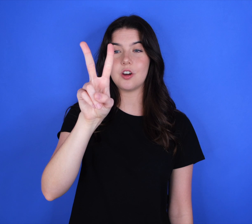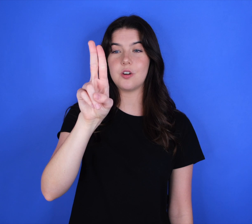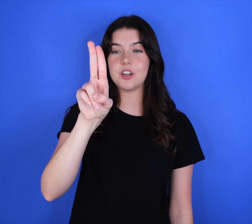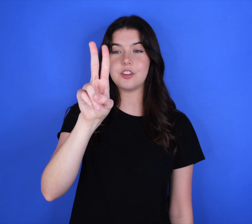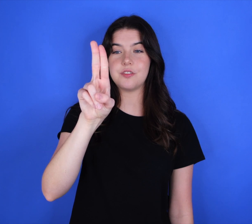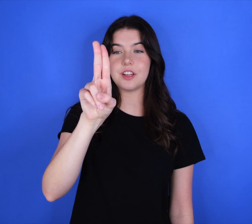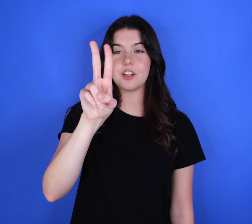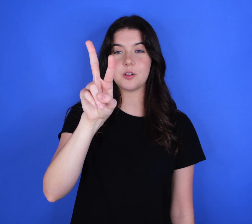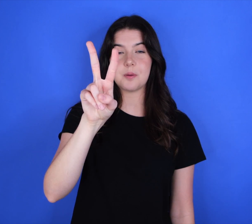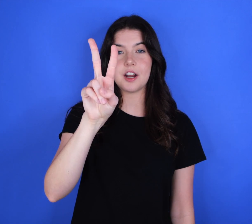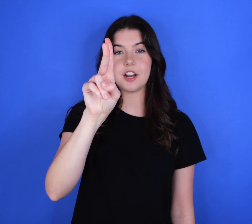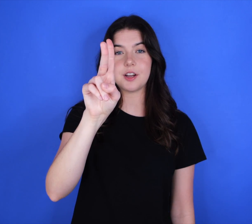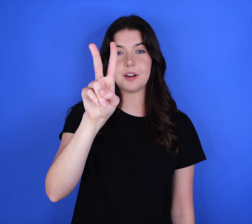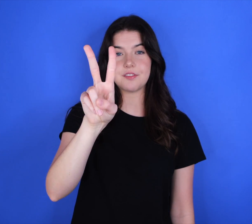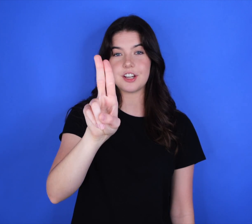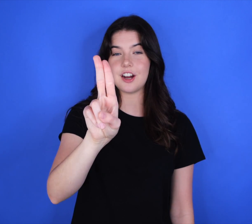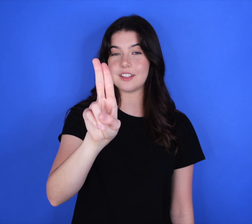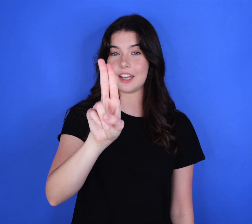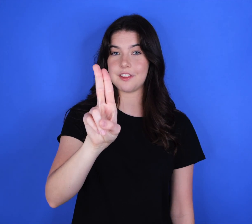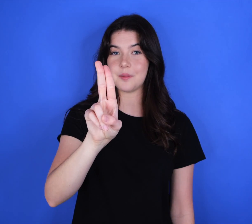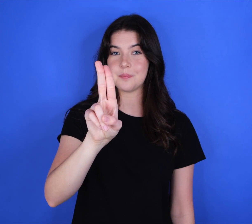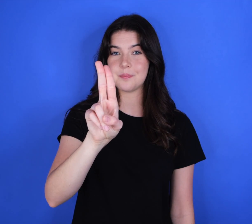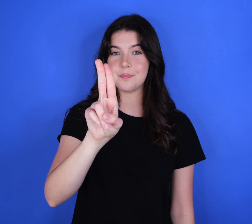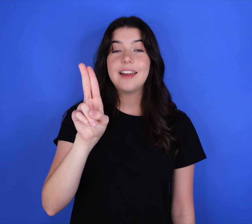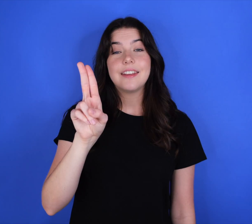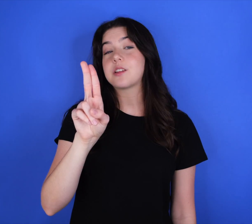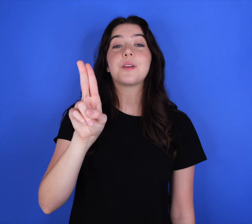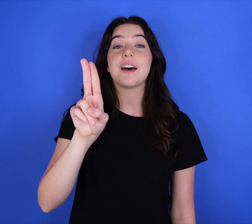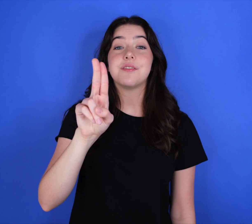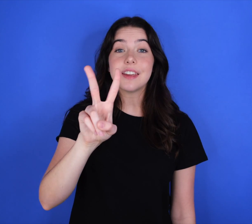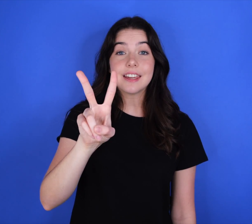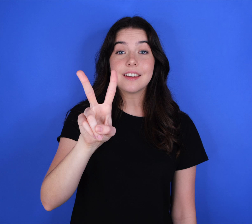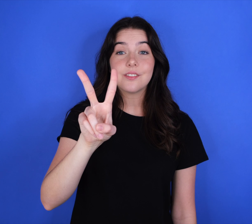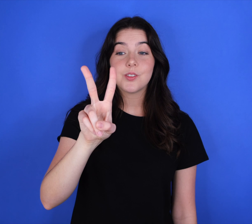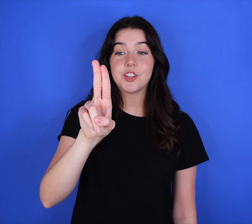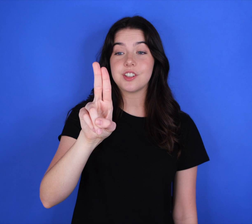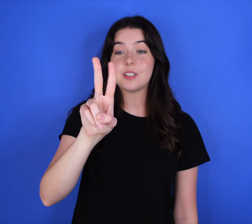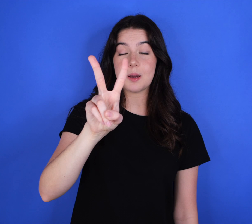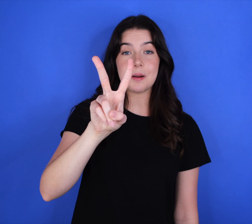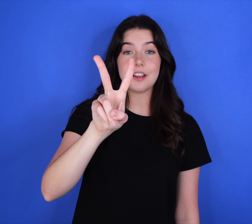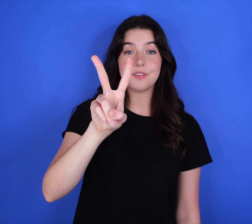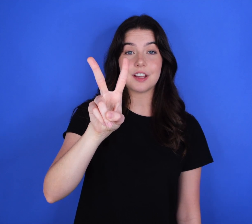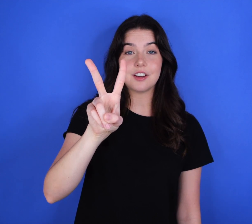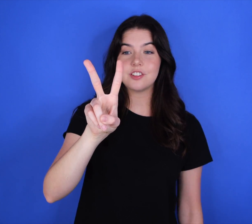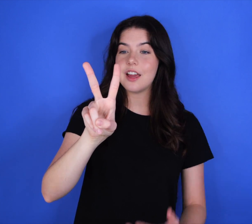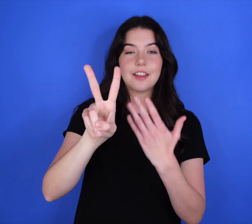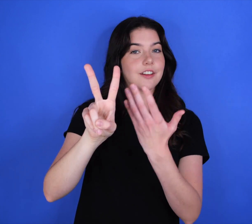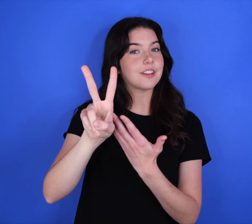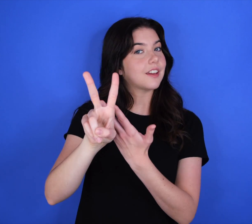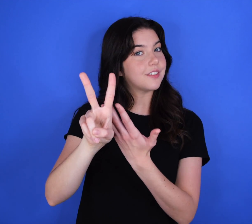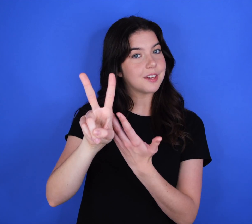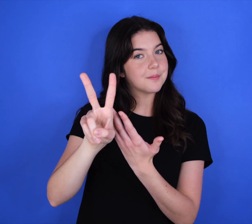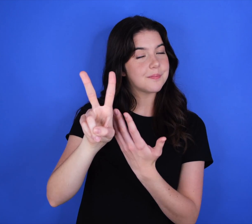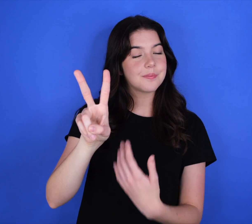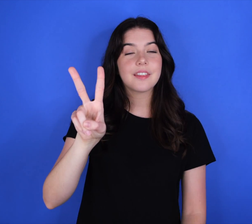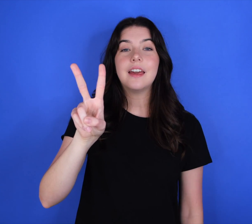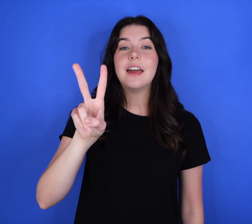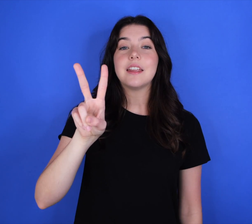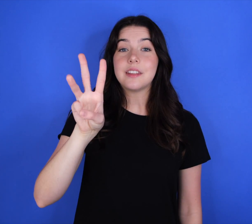your 2 fingers, your pointer and your ring finger are together. Next we have V, so you just separate your fingers and it looks like a V.